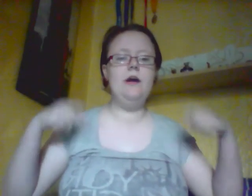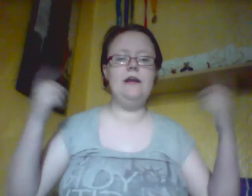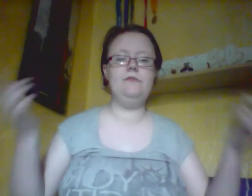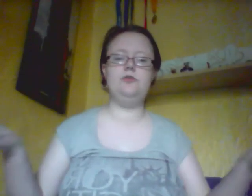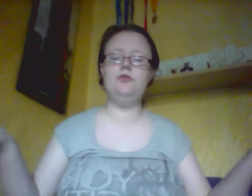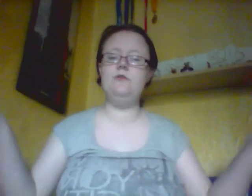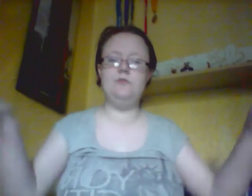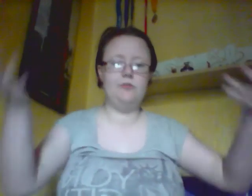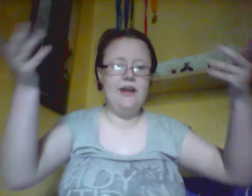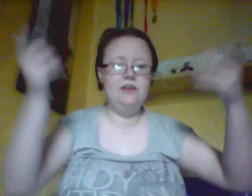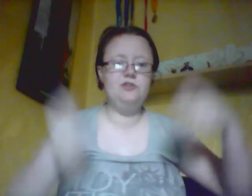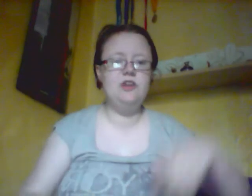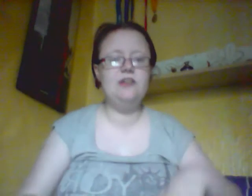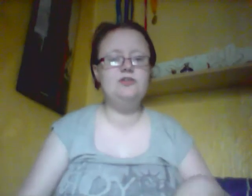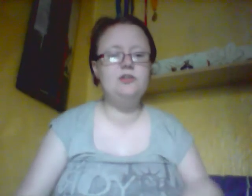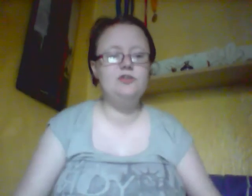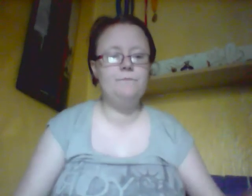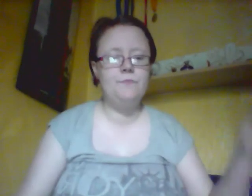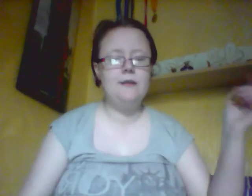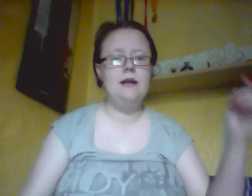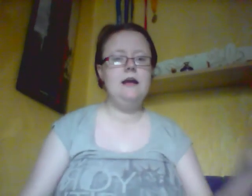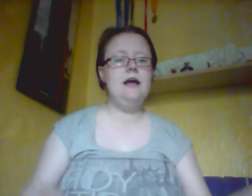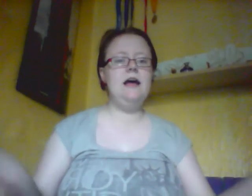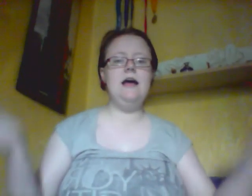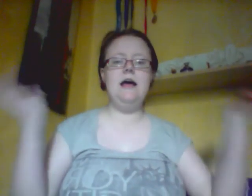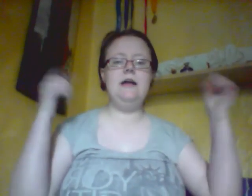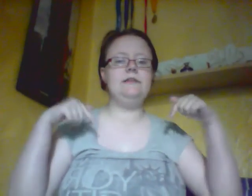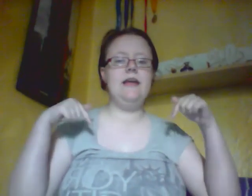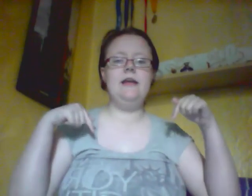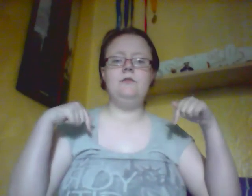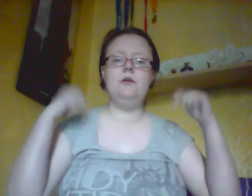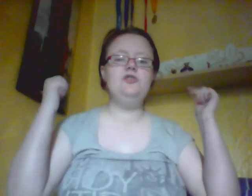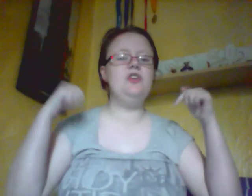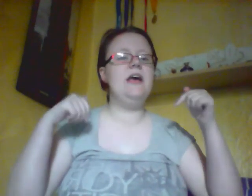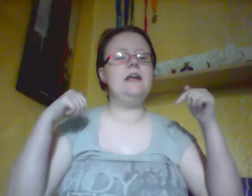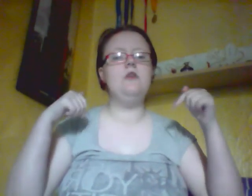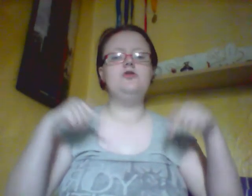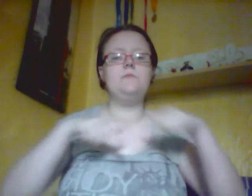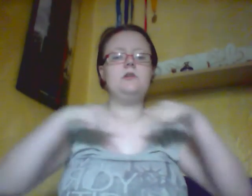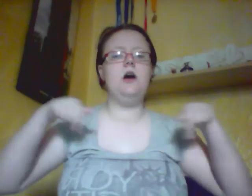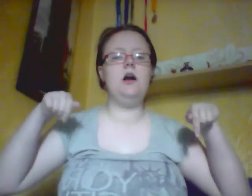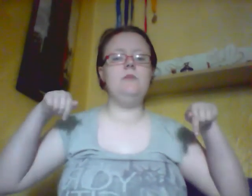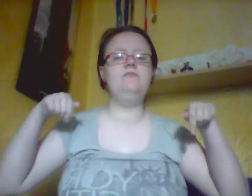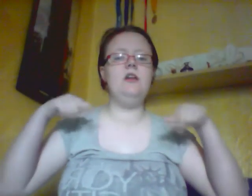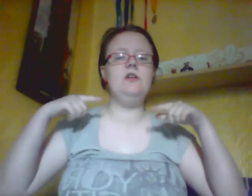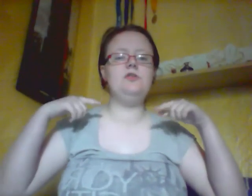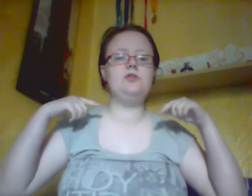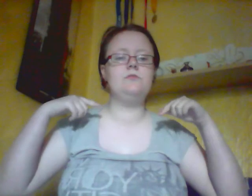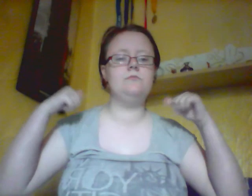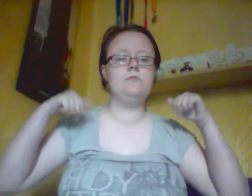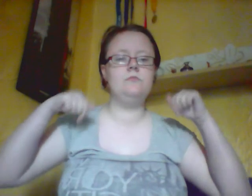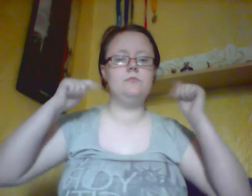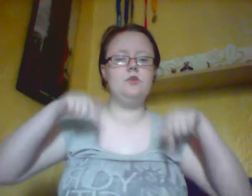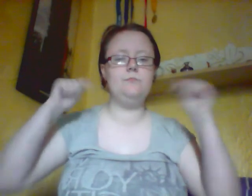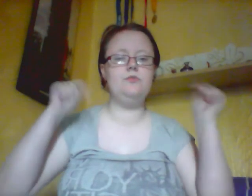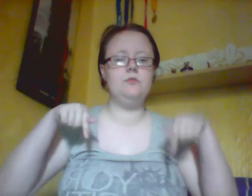if you do, if you've got any suggestions. And again, check out Super Carl and Brothers. Gonna put them